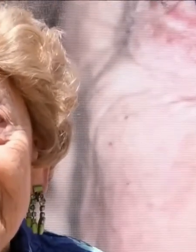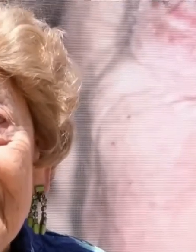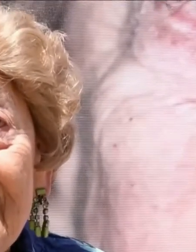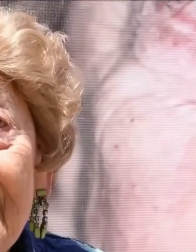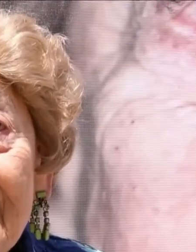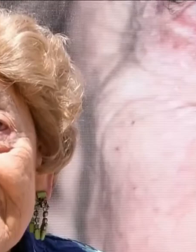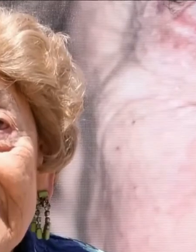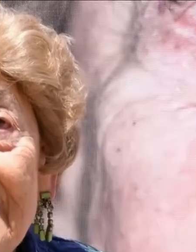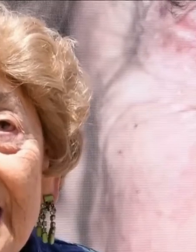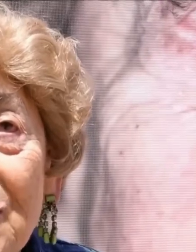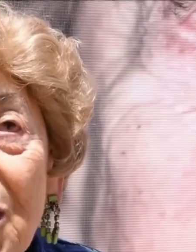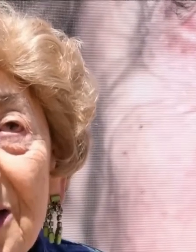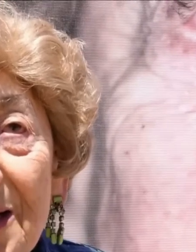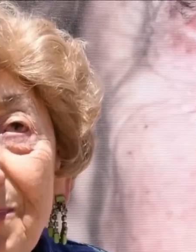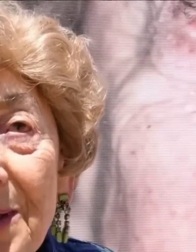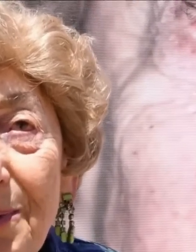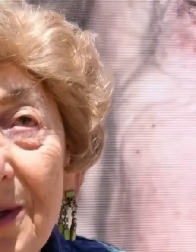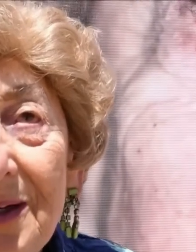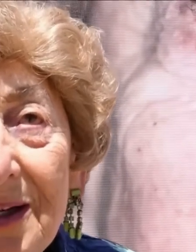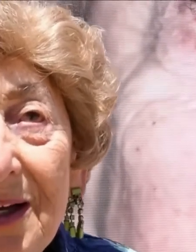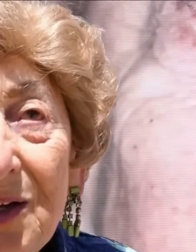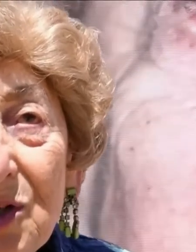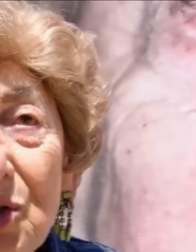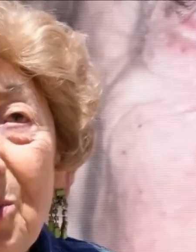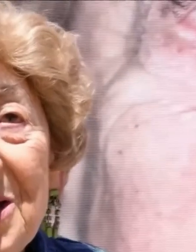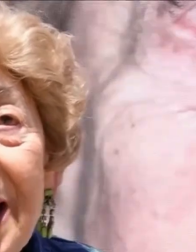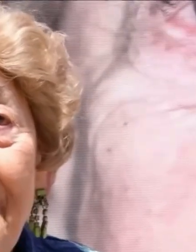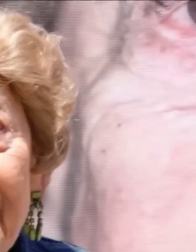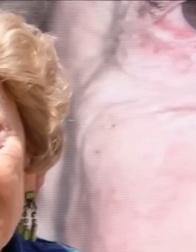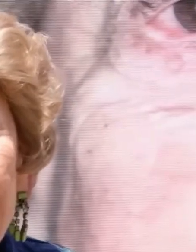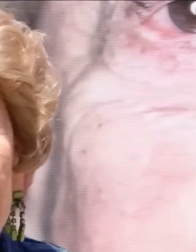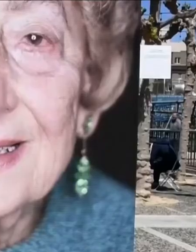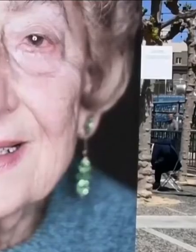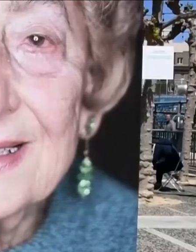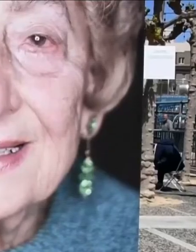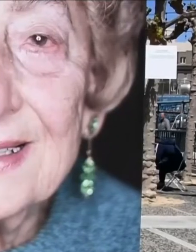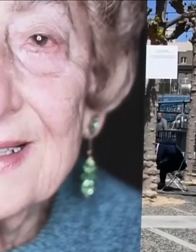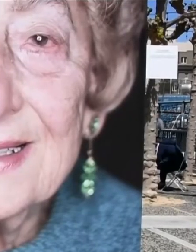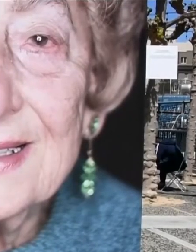story, see actually the people to whom it happened.